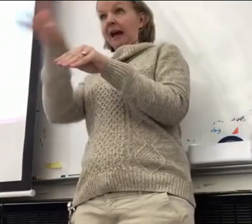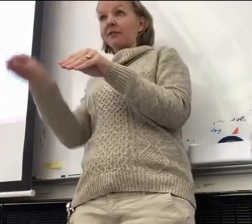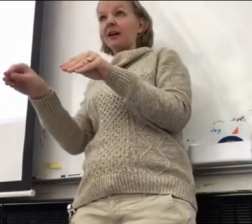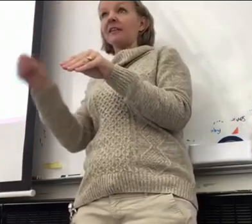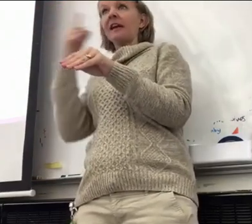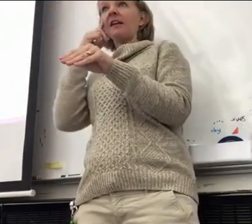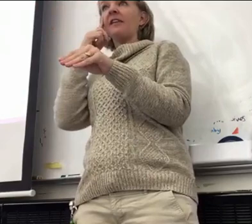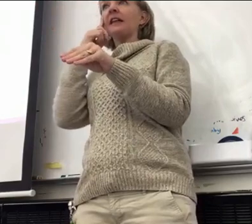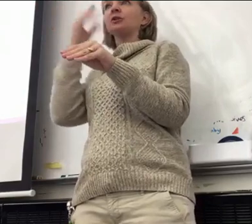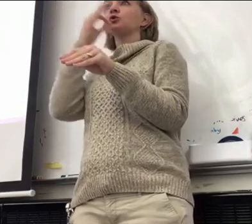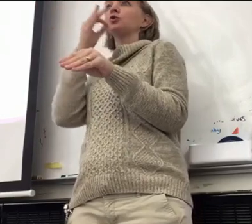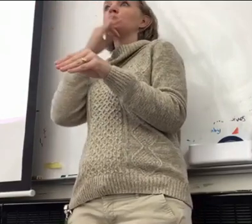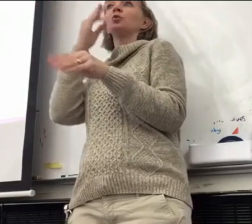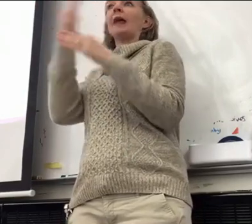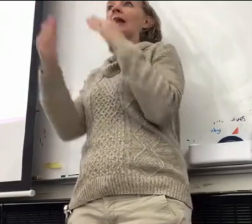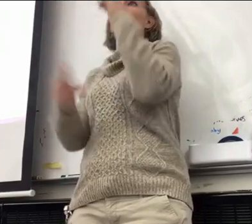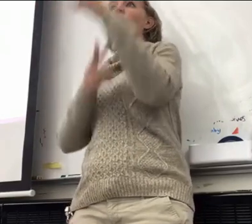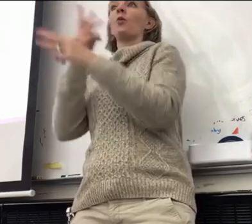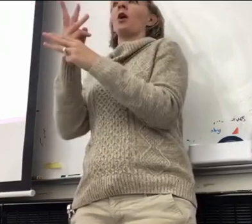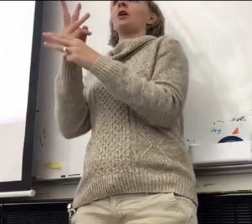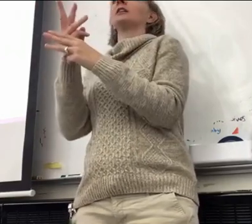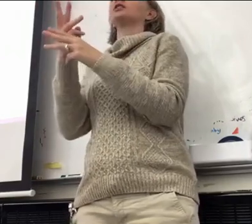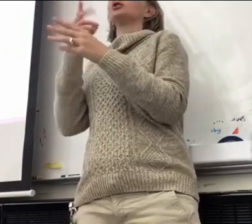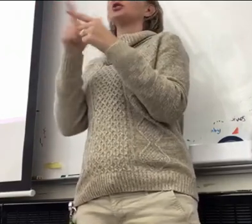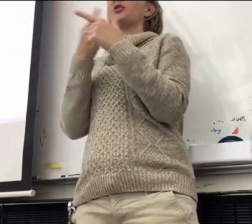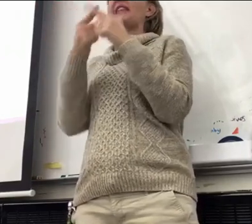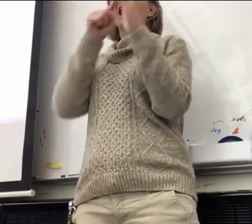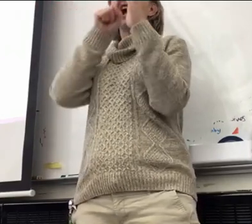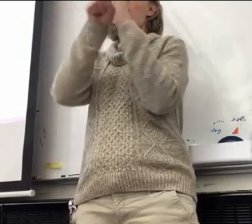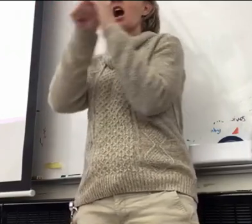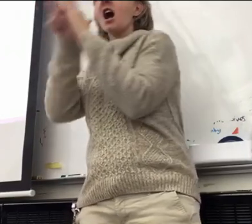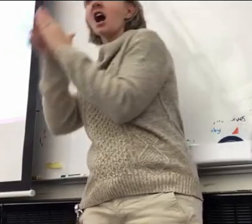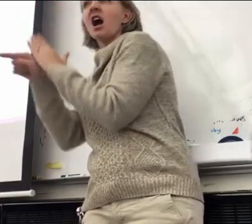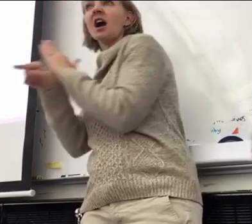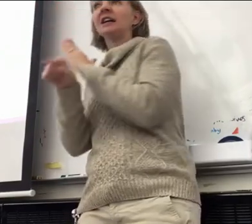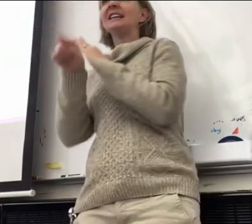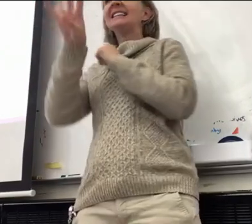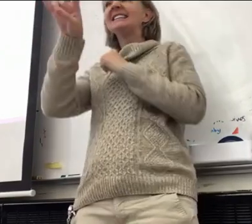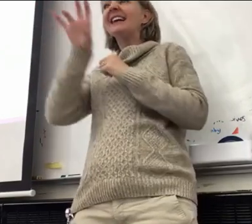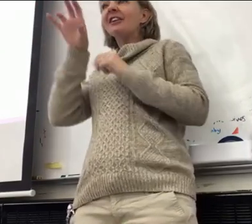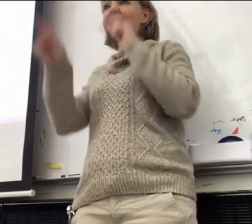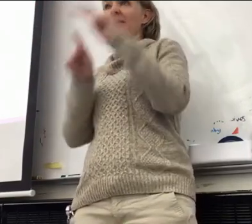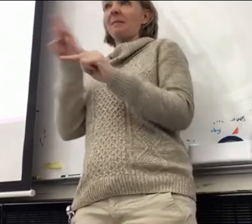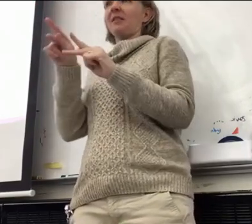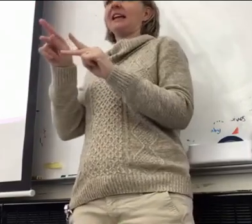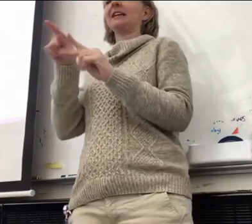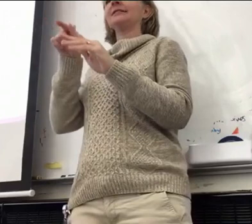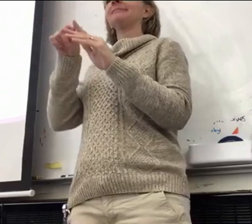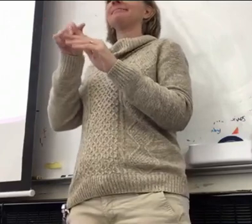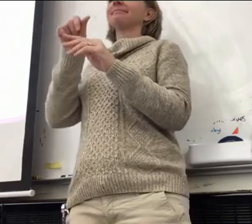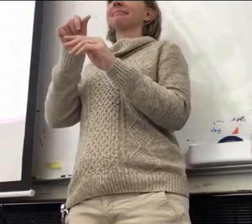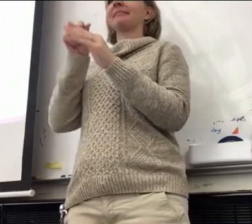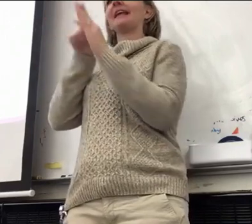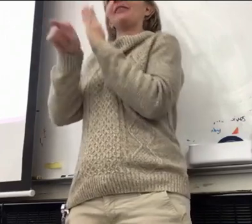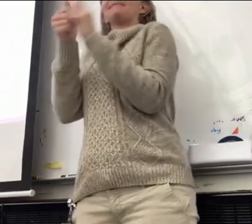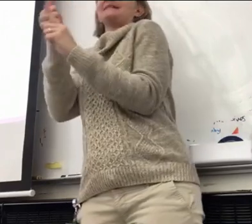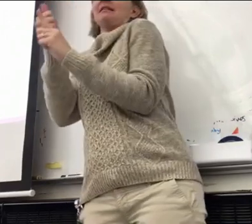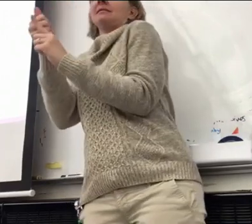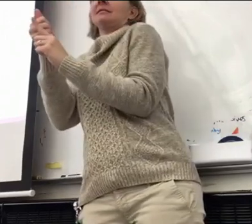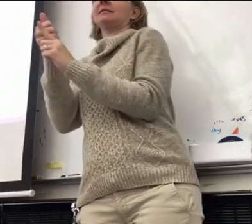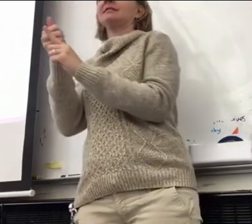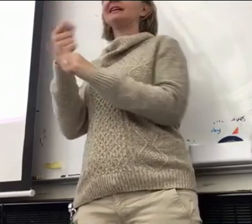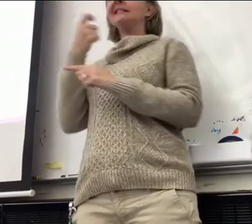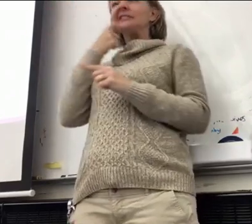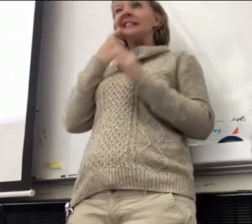believing that doomsday was about to occur. They ended up committing mass suicide of about 700 people. Now, in another example, we had